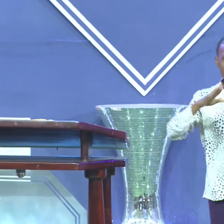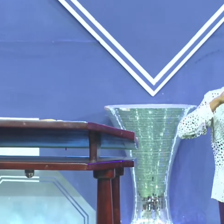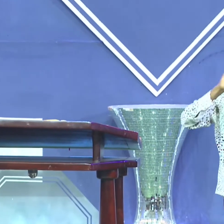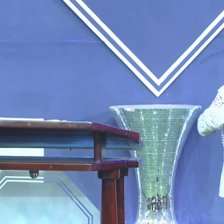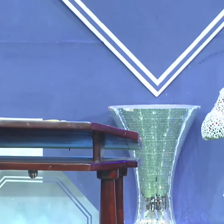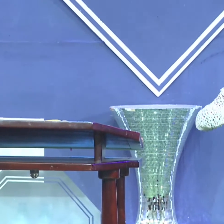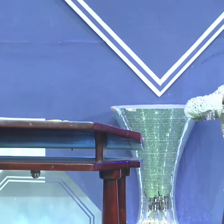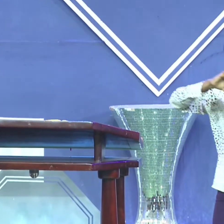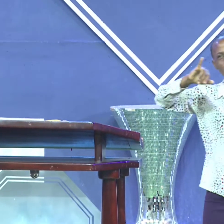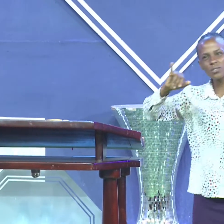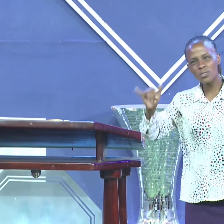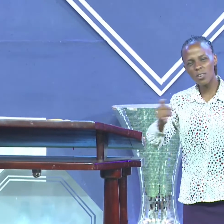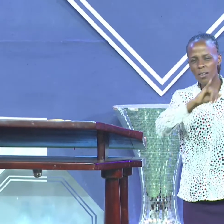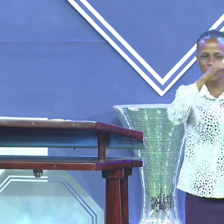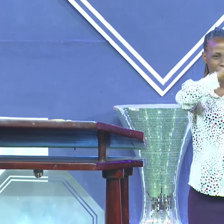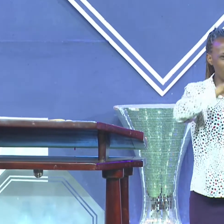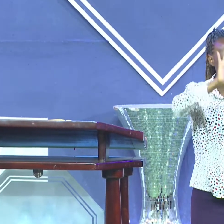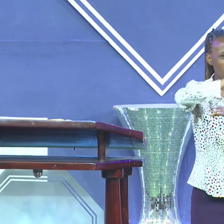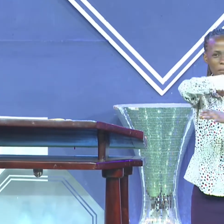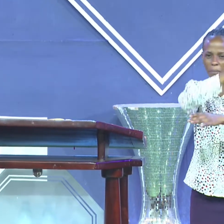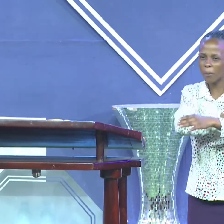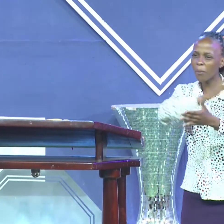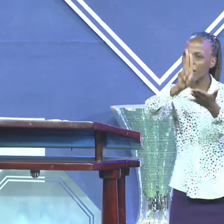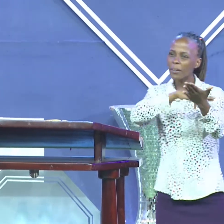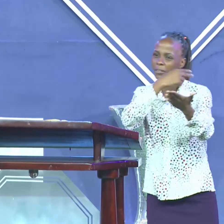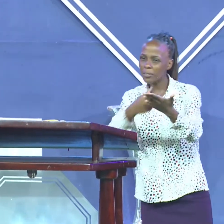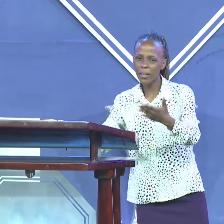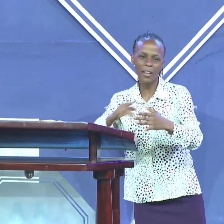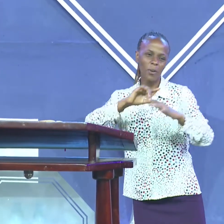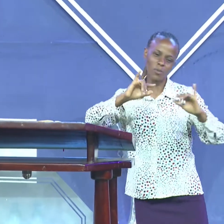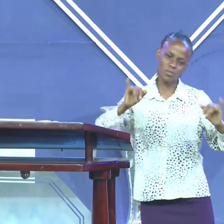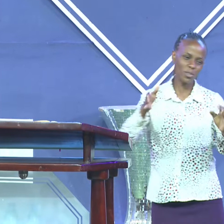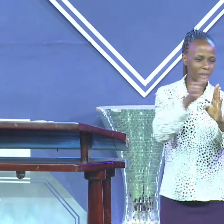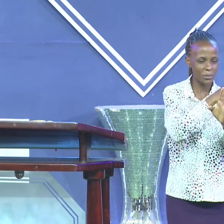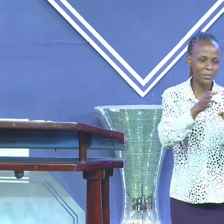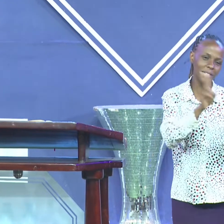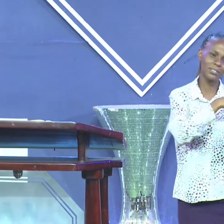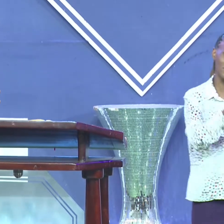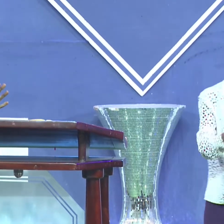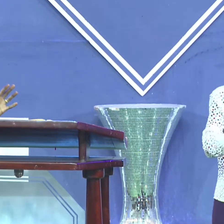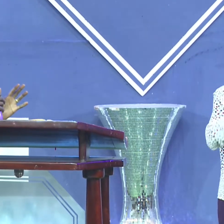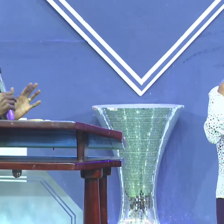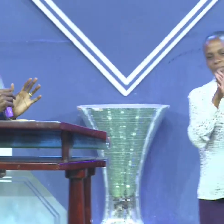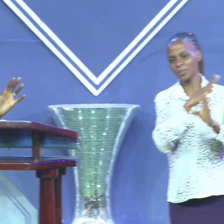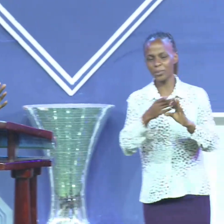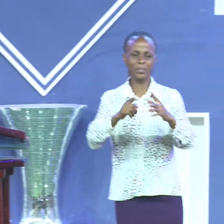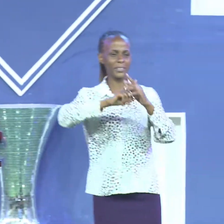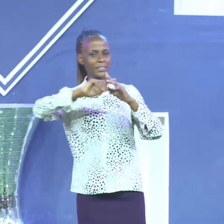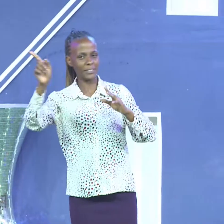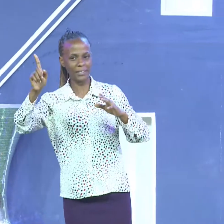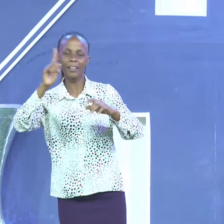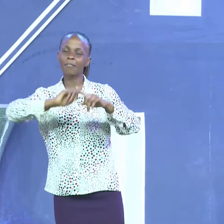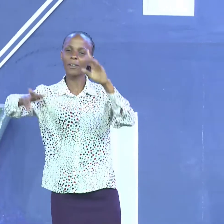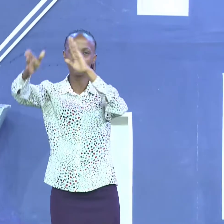You could have tried in your own potential and failed. The one you betrothed refuses. Whoever you betrothed